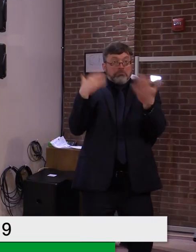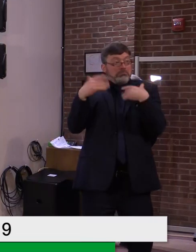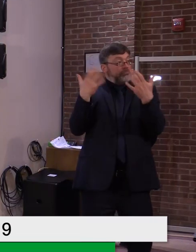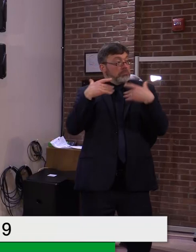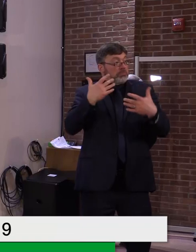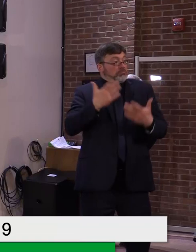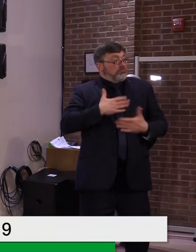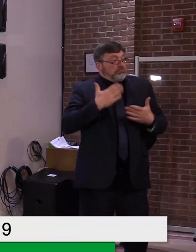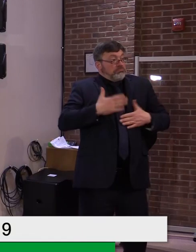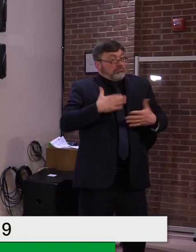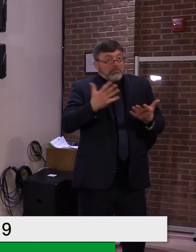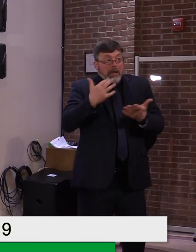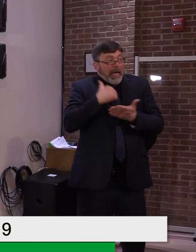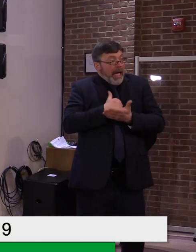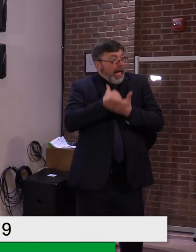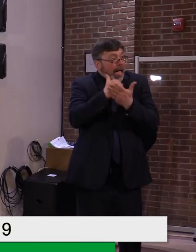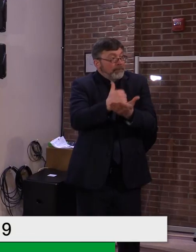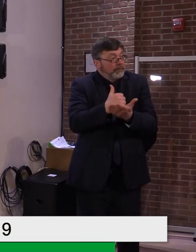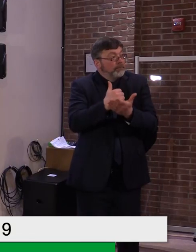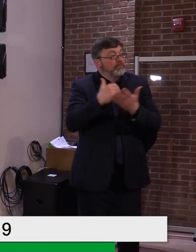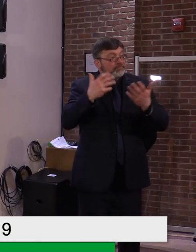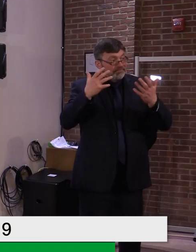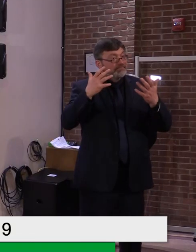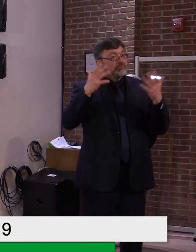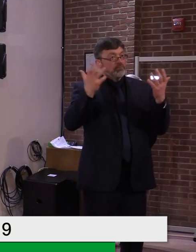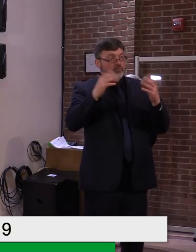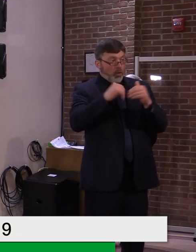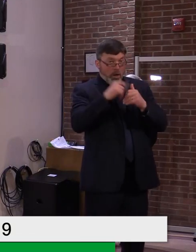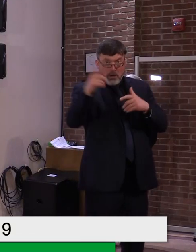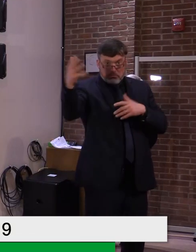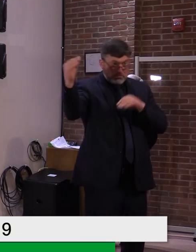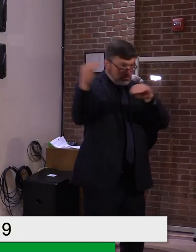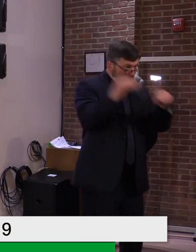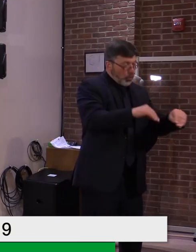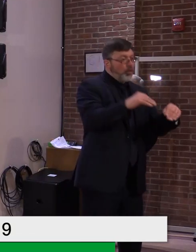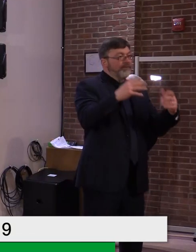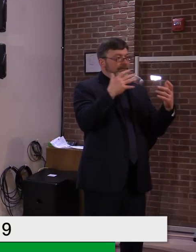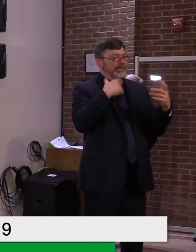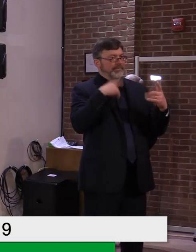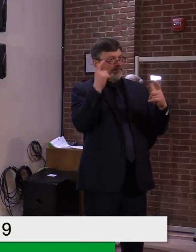I'm looking forward to them coming forward and bringing,